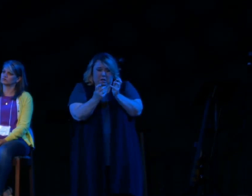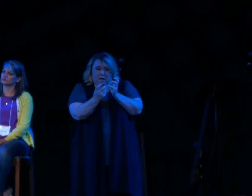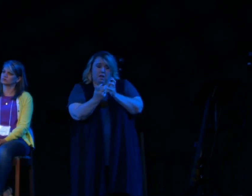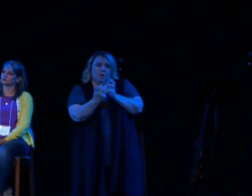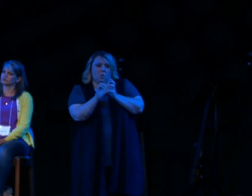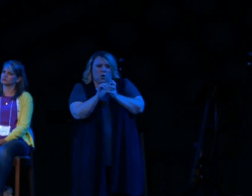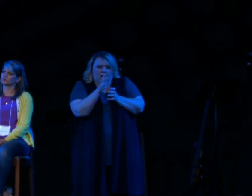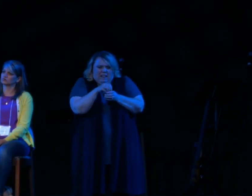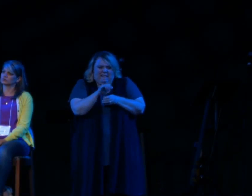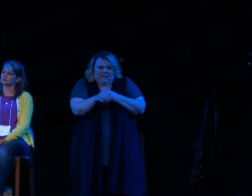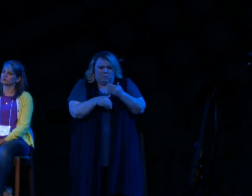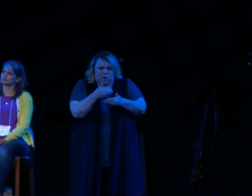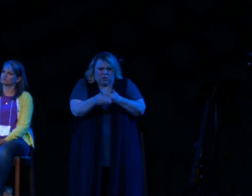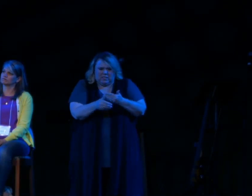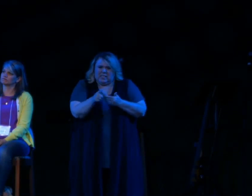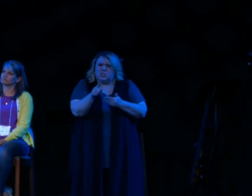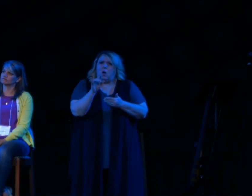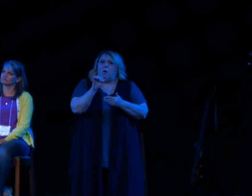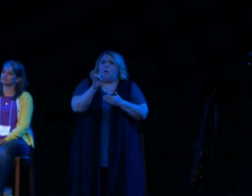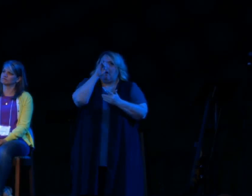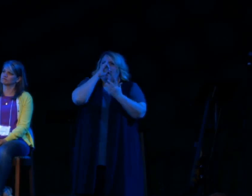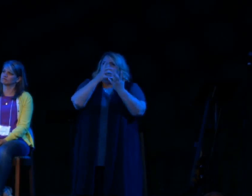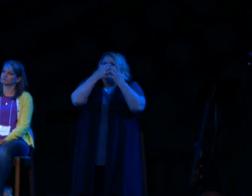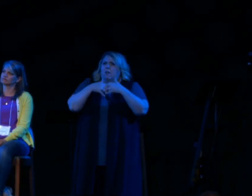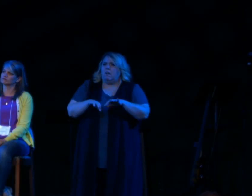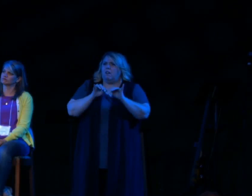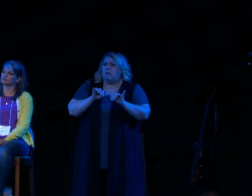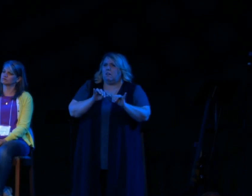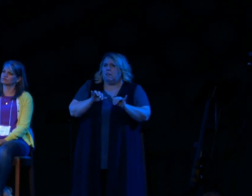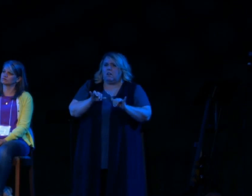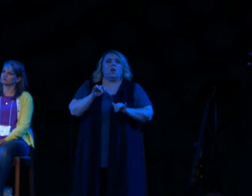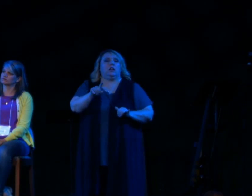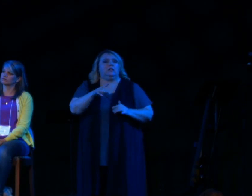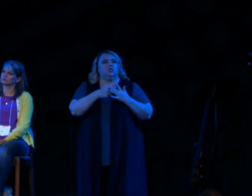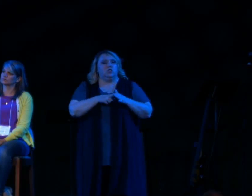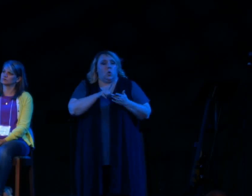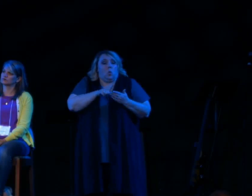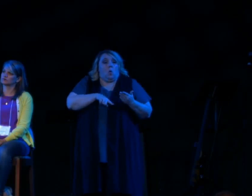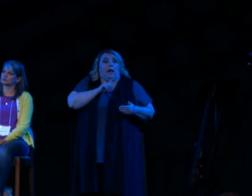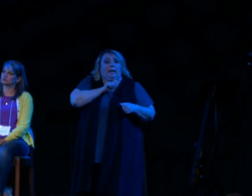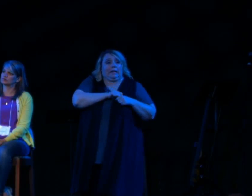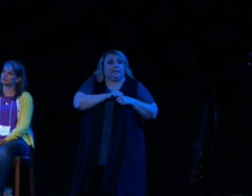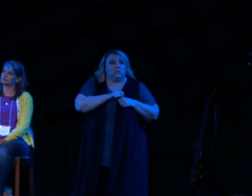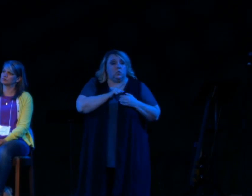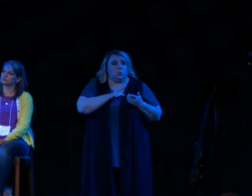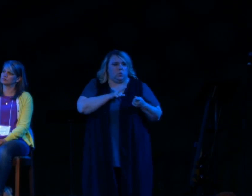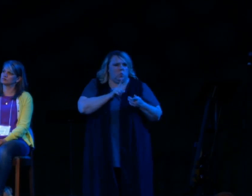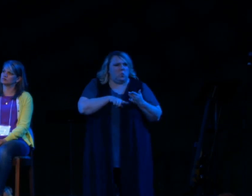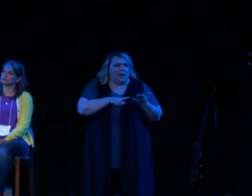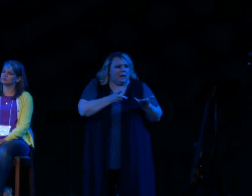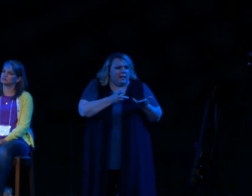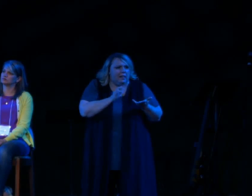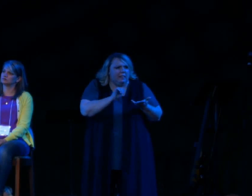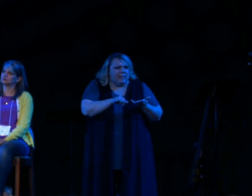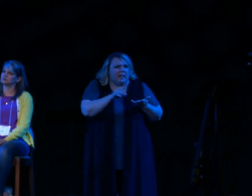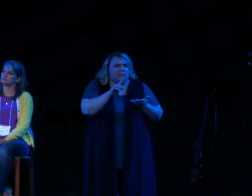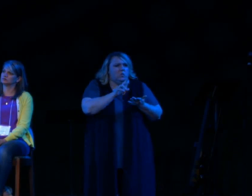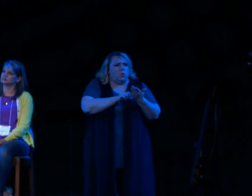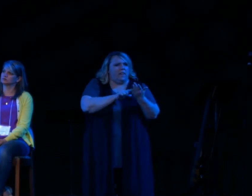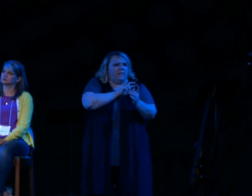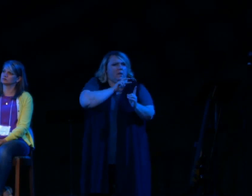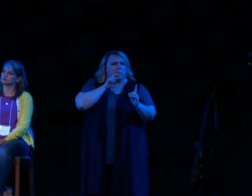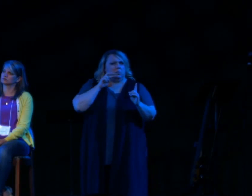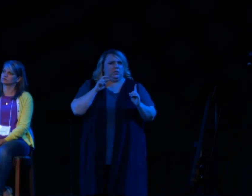in this process. You'll see some of this make some sense to you. It starts with what is. What is something that is a matter of